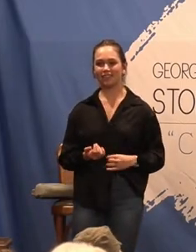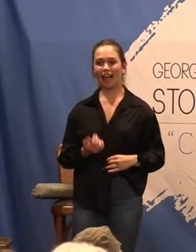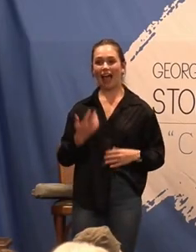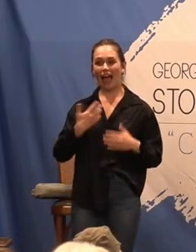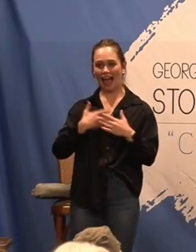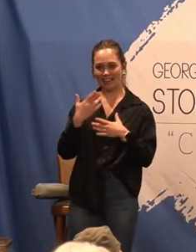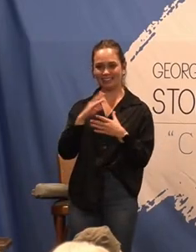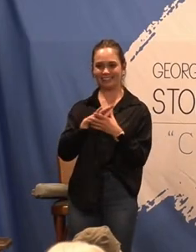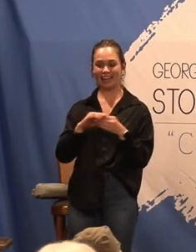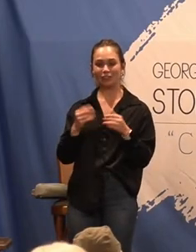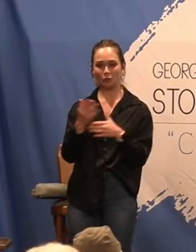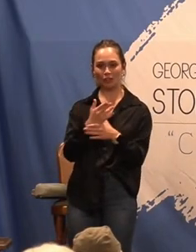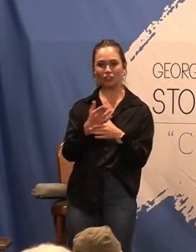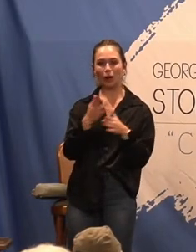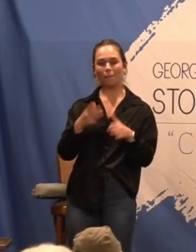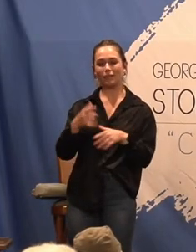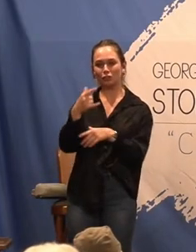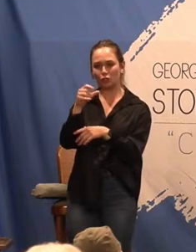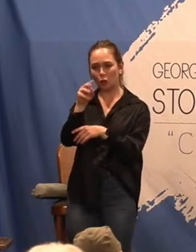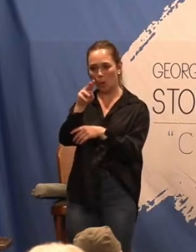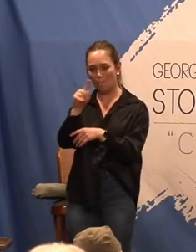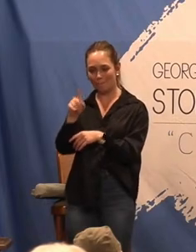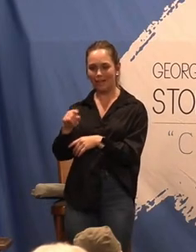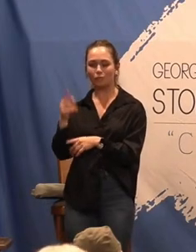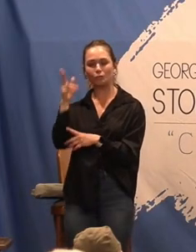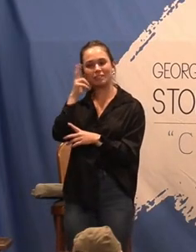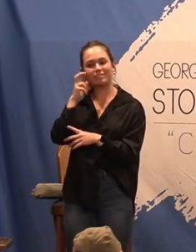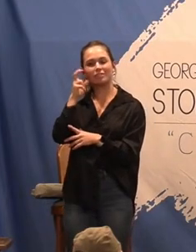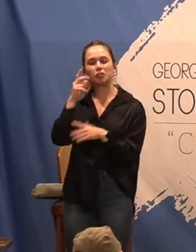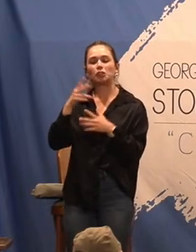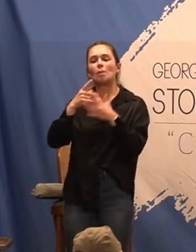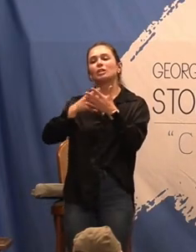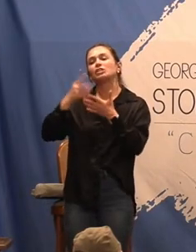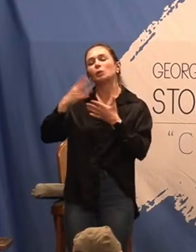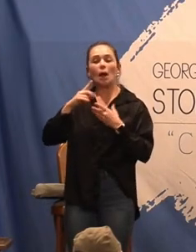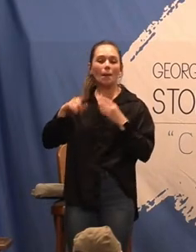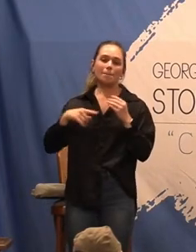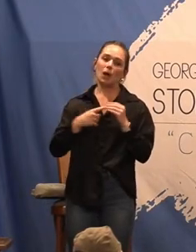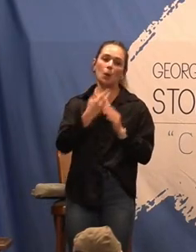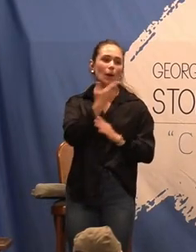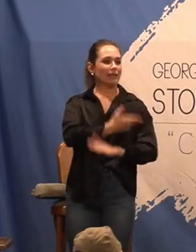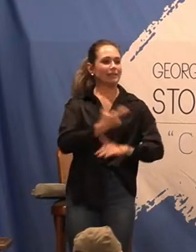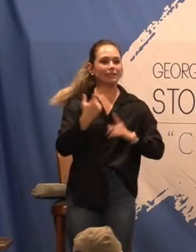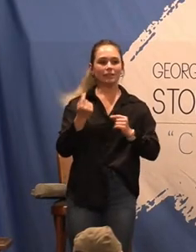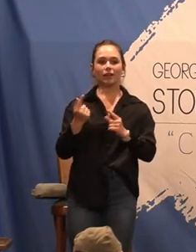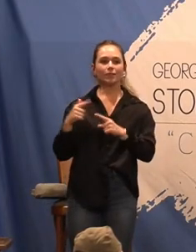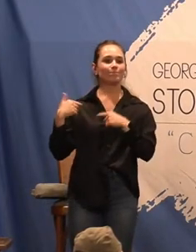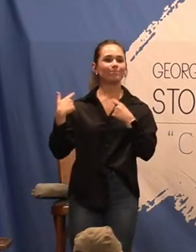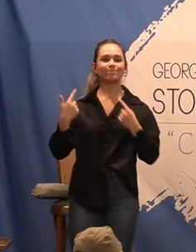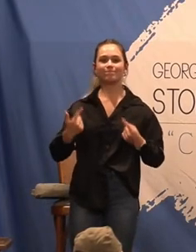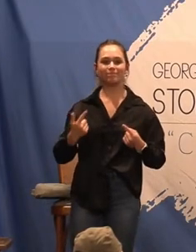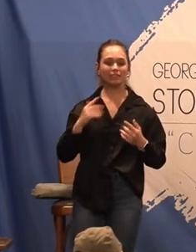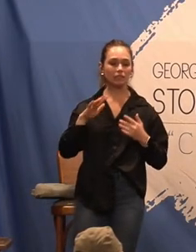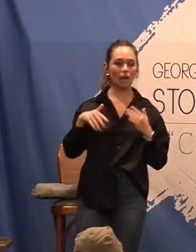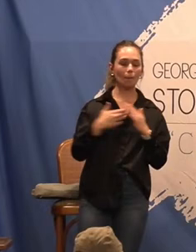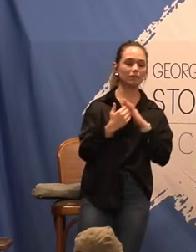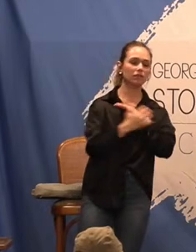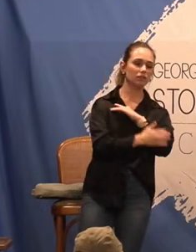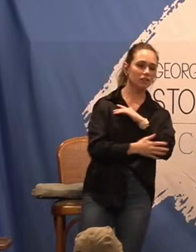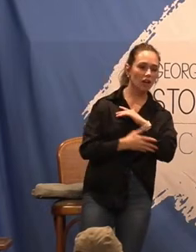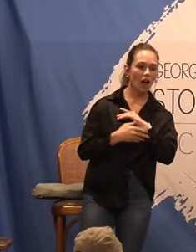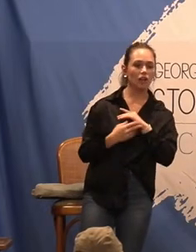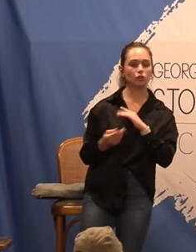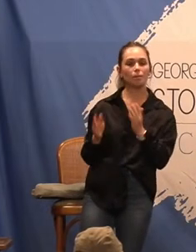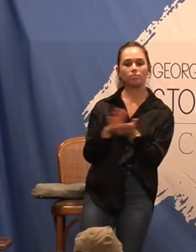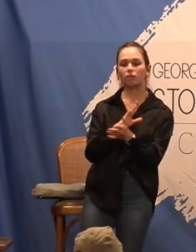Our next storyteller, Nestor Gomez, we've heard so much this weekend about what he has done. Coming to the country